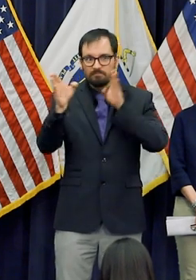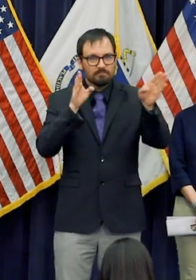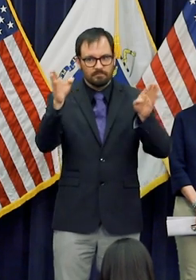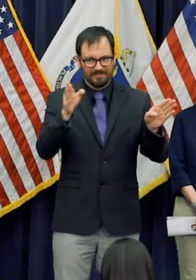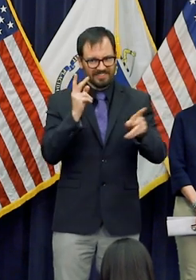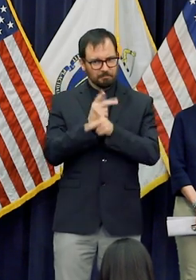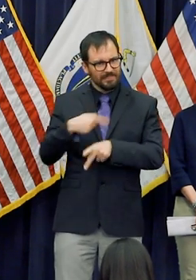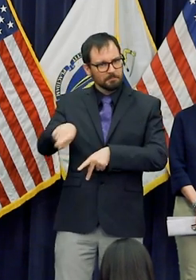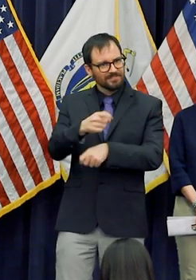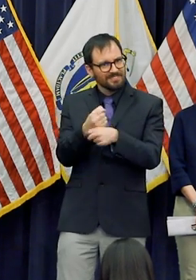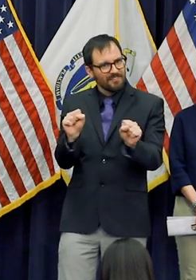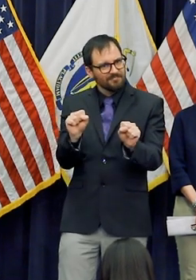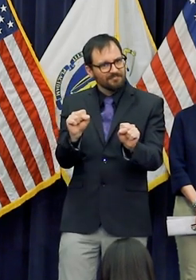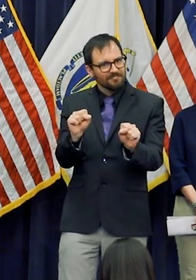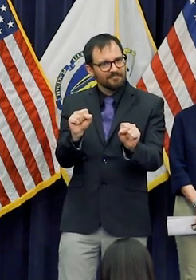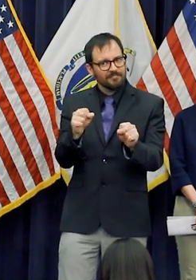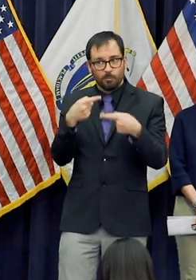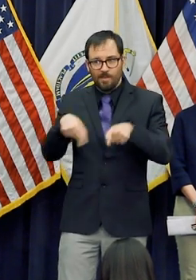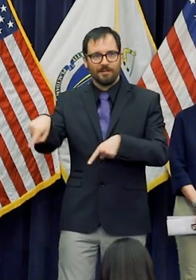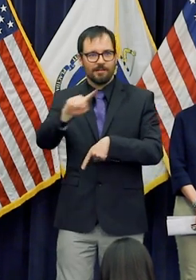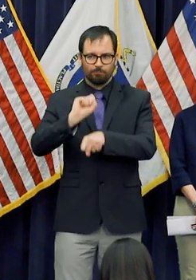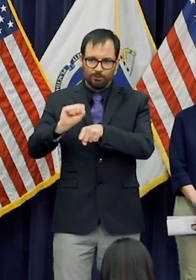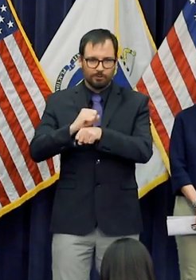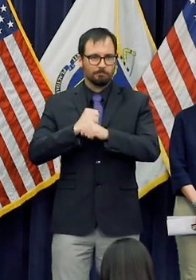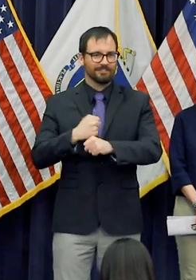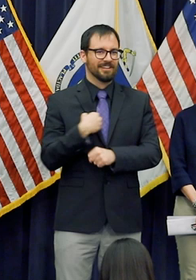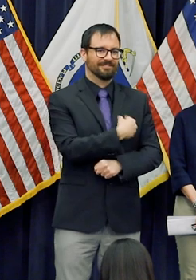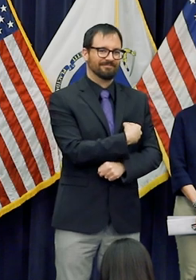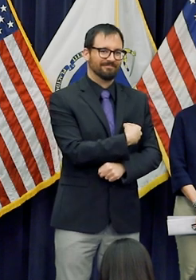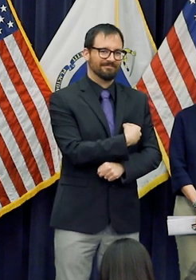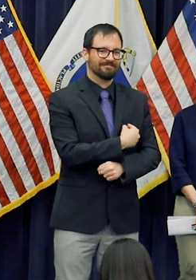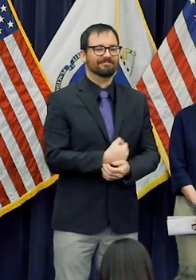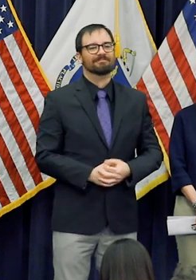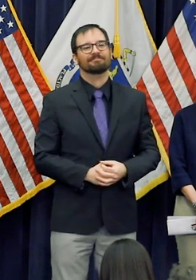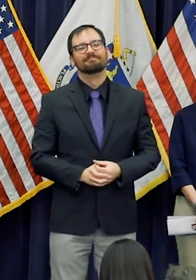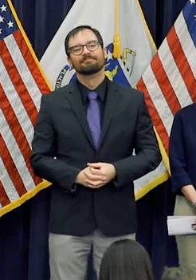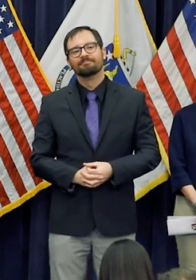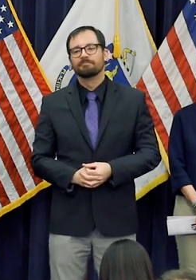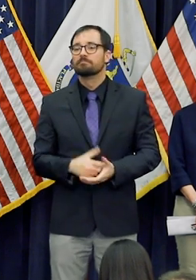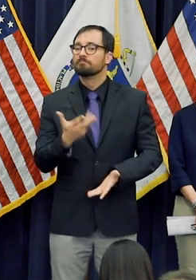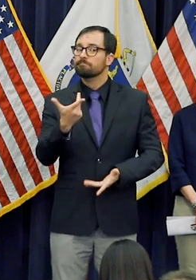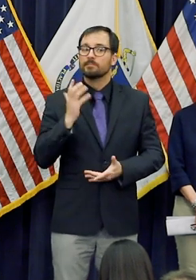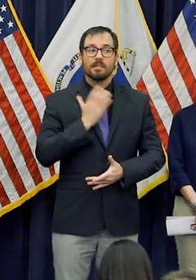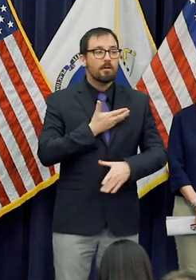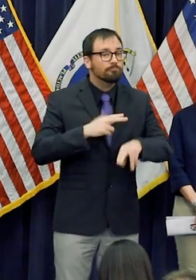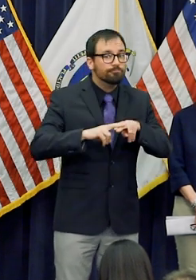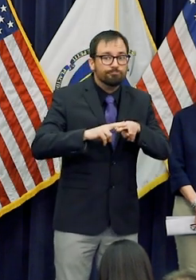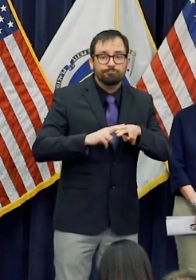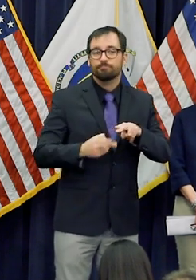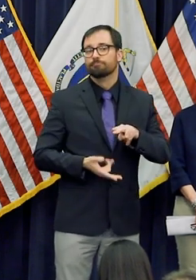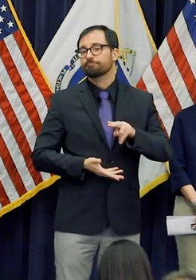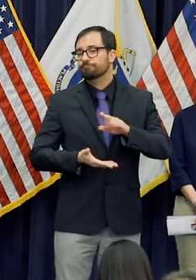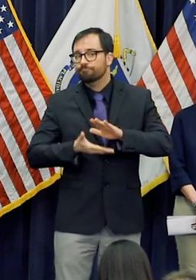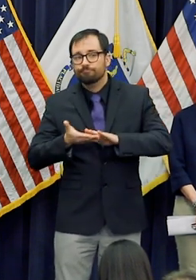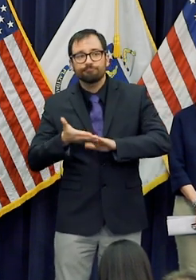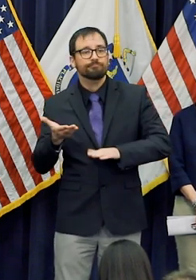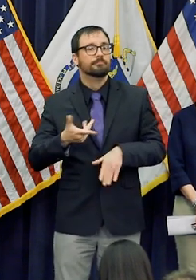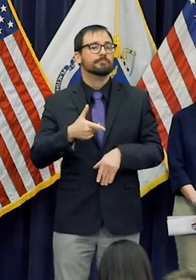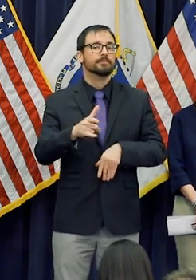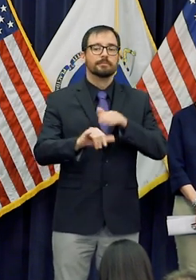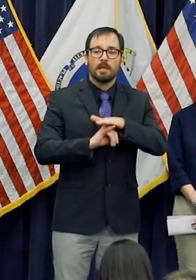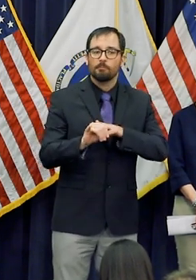processed. Trains, buses, and commuter rail are running. Utilities are operating, and rules that protect individuals and families